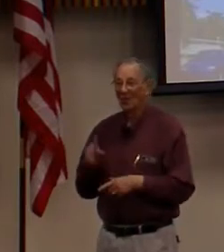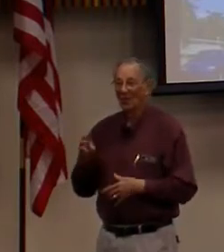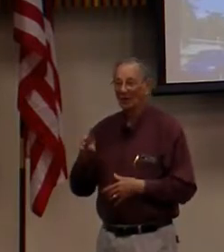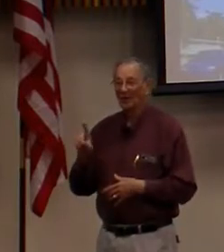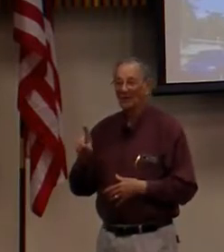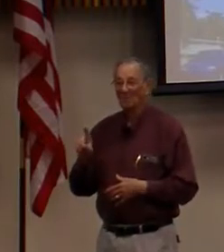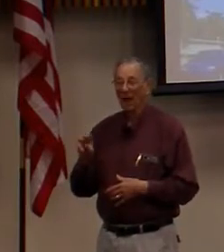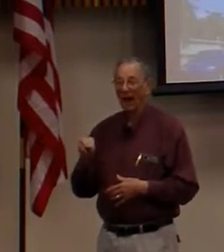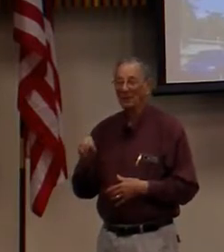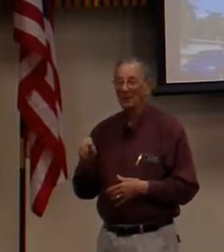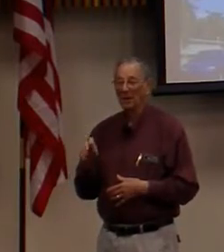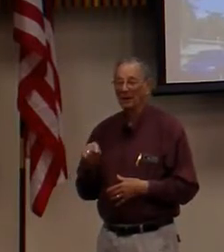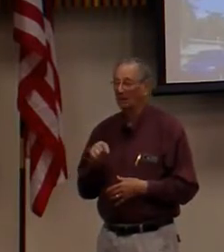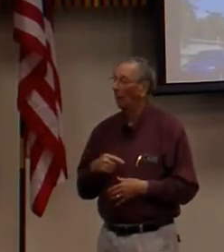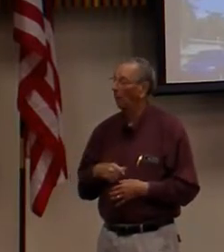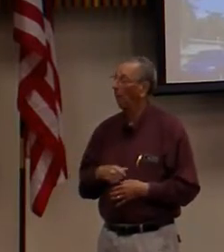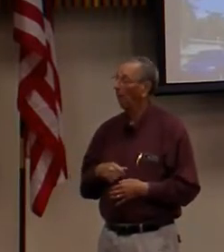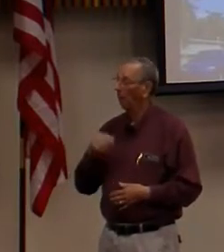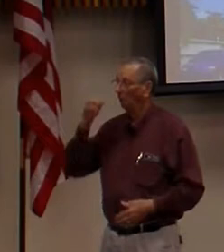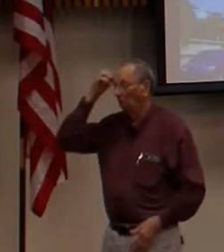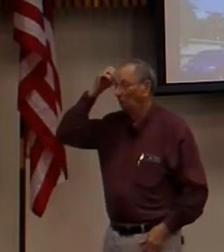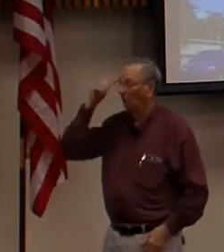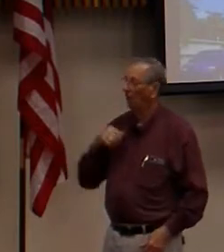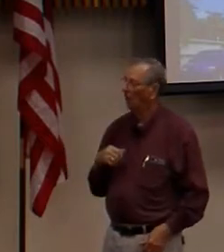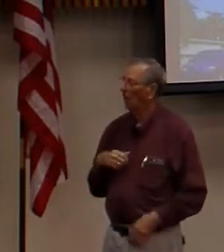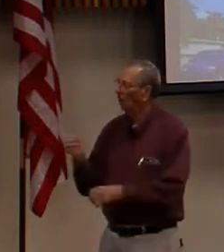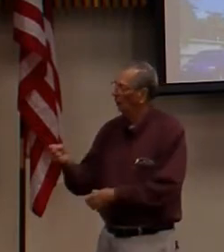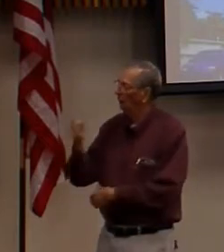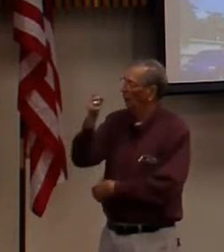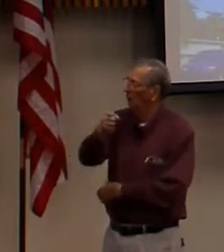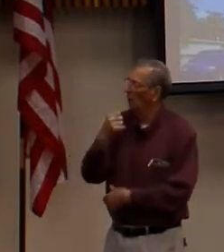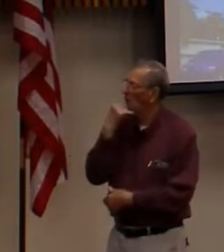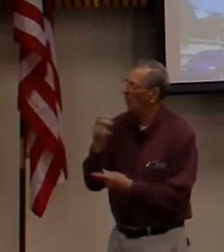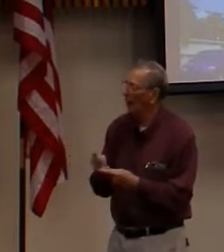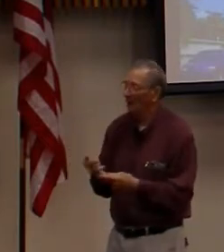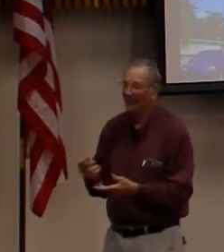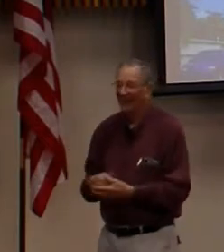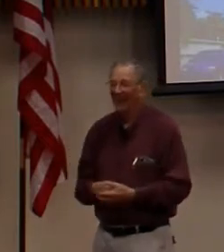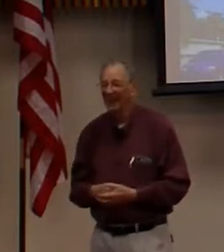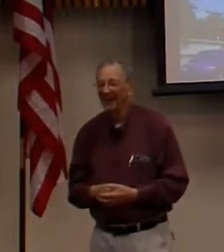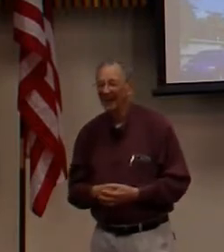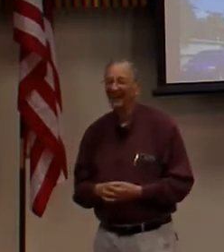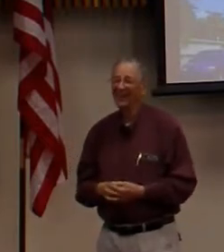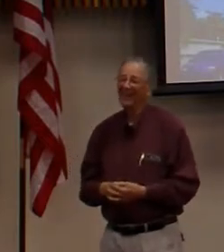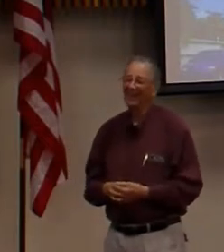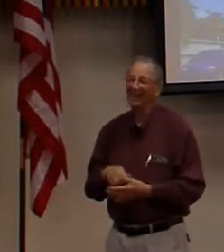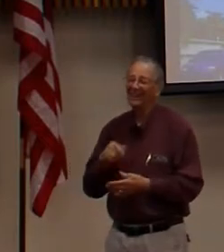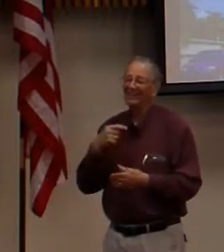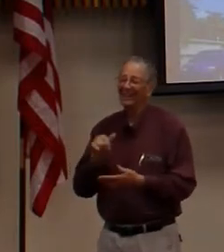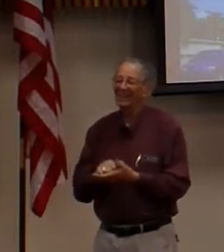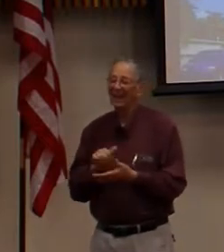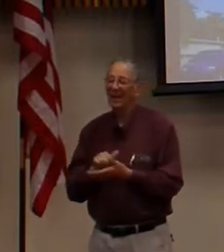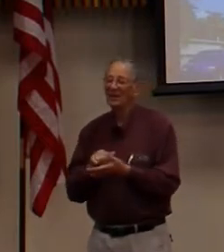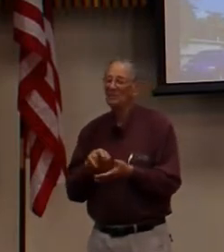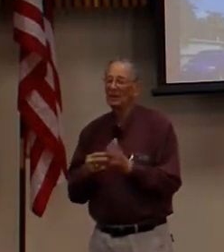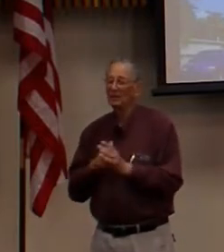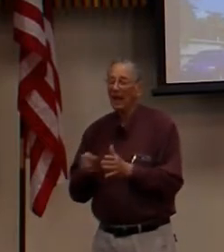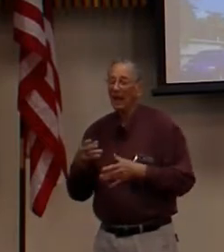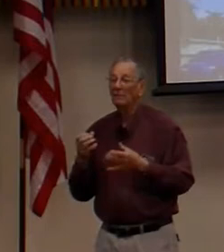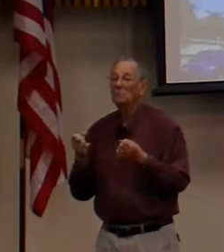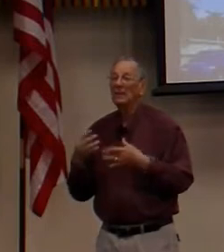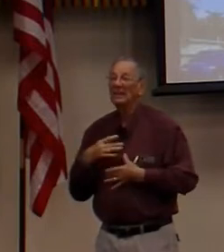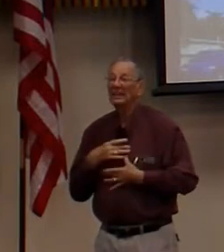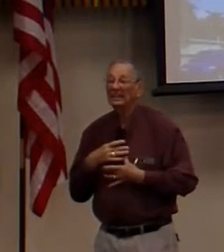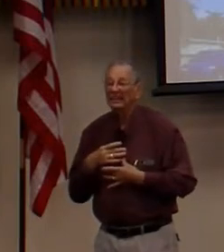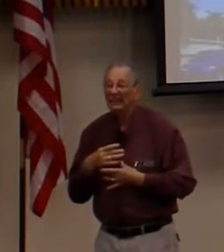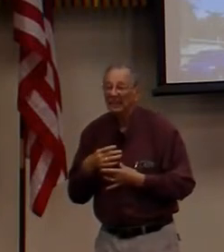Washington Monument, and you're going, this is kind of out of place. What's this doing over here? But to say that is to say that they have a lot of interesting things